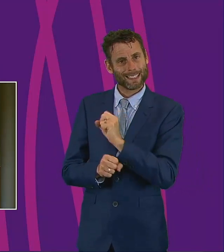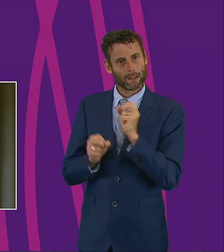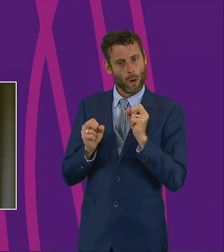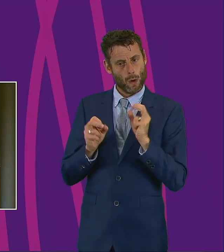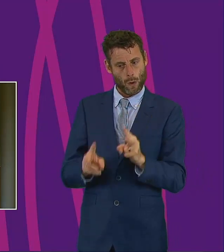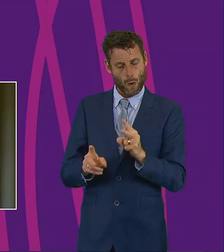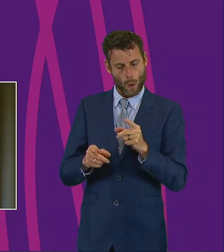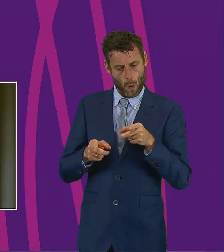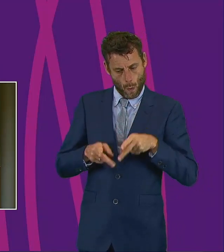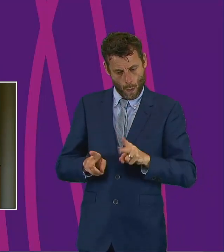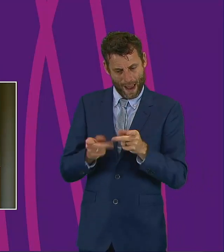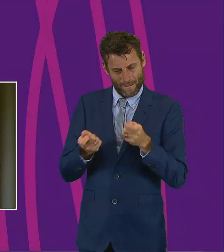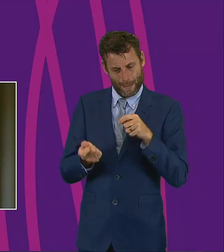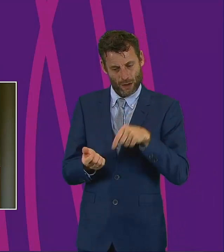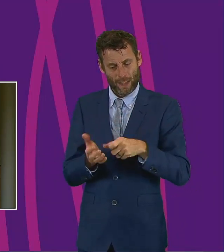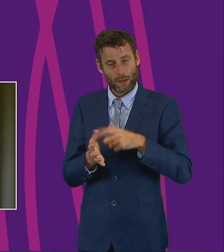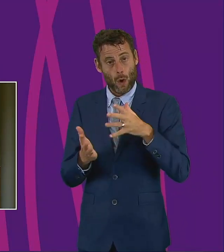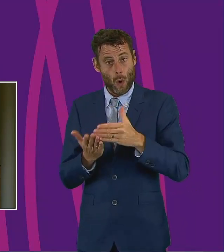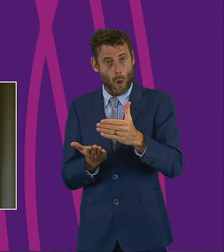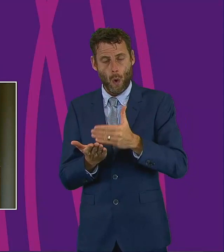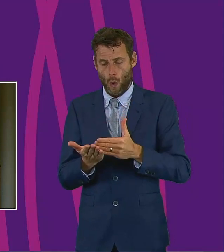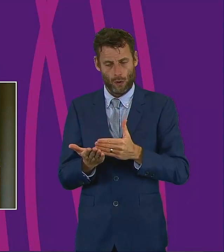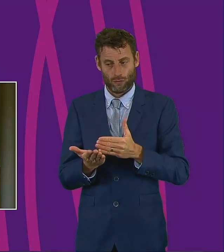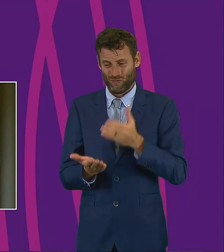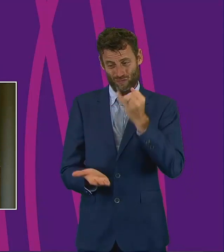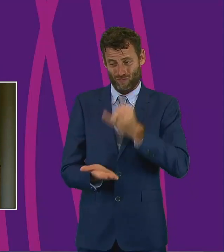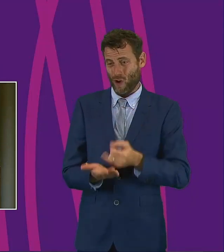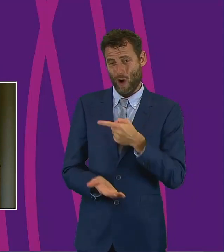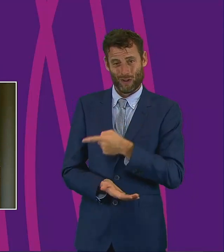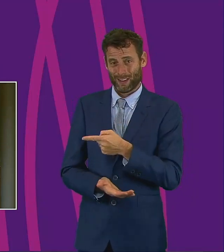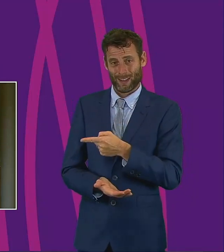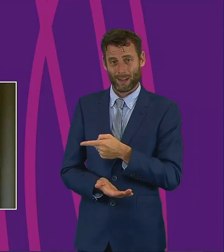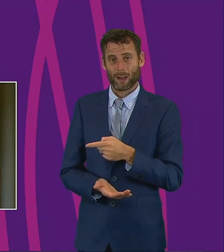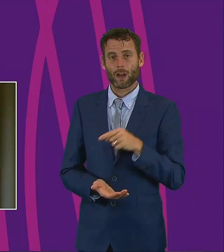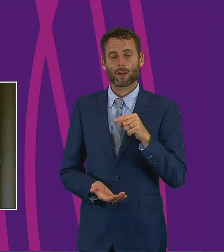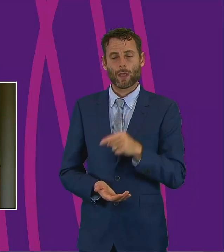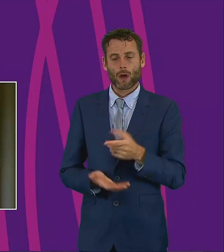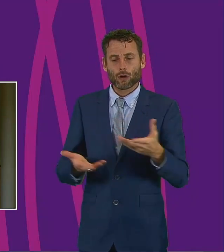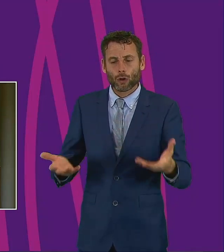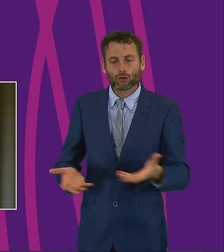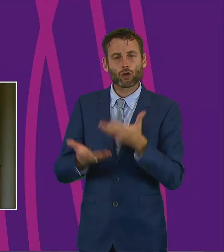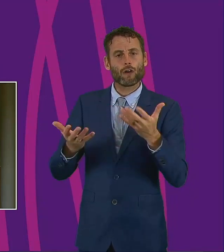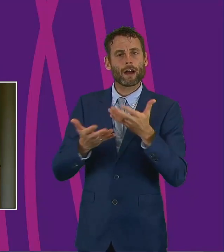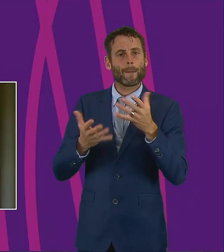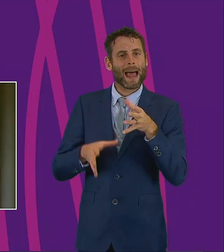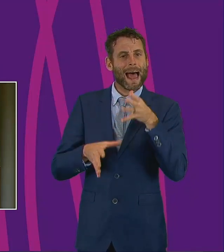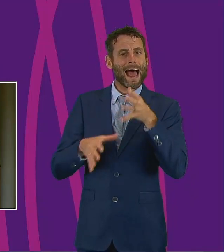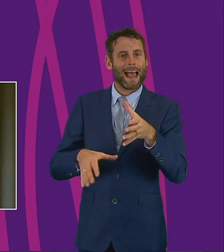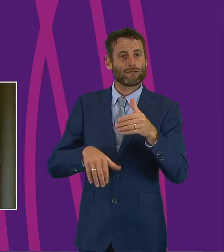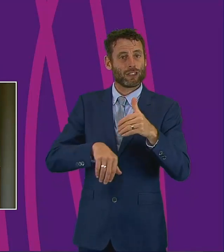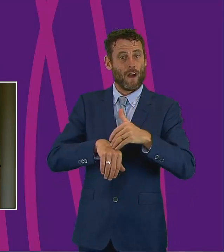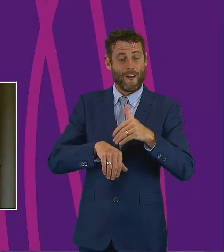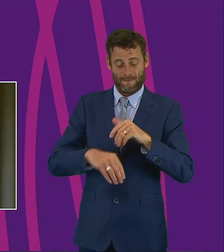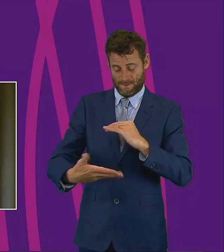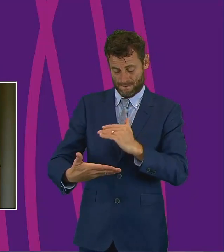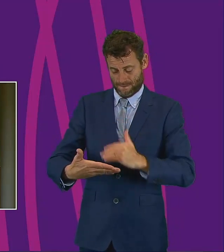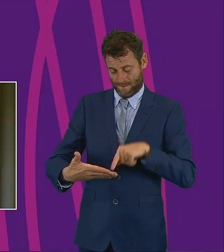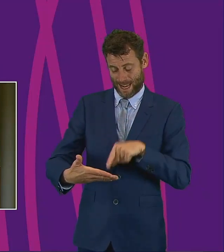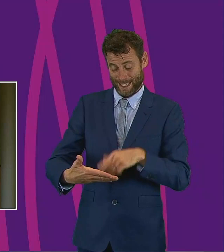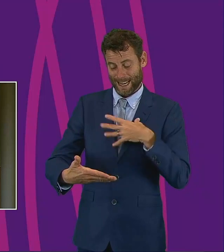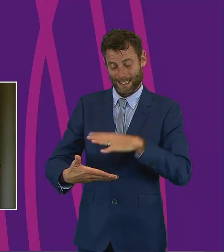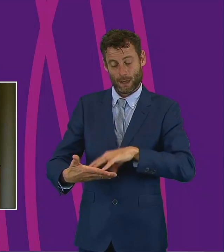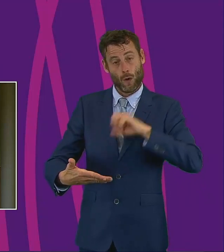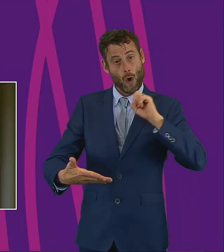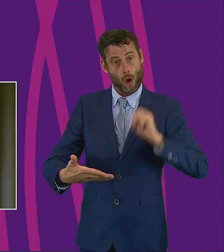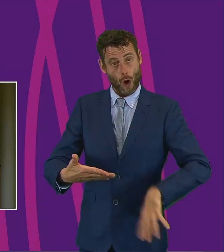this legislation badly wrong, and the stirring up hatred offence needs to be deleted in full or amended